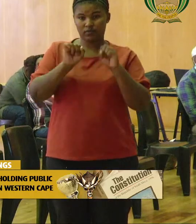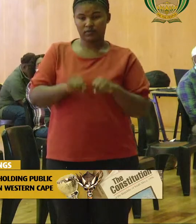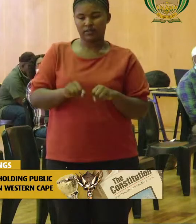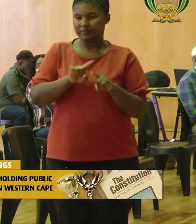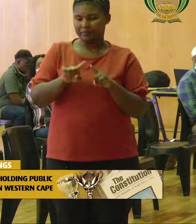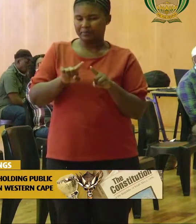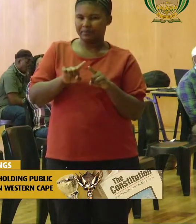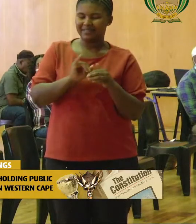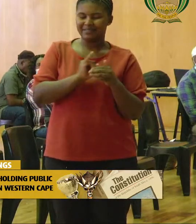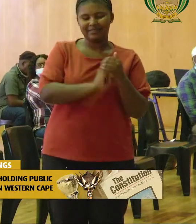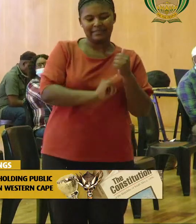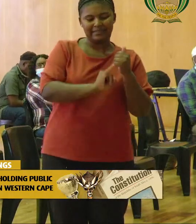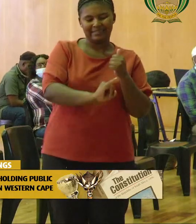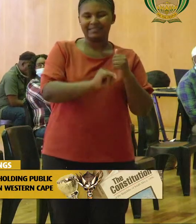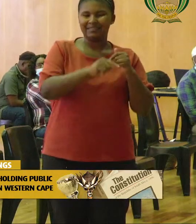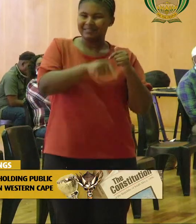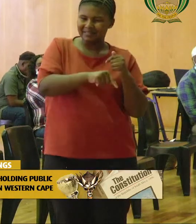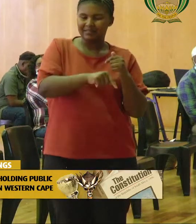asihambisane nawo.